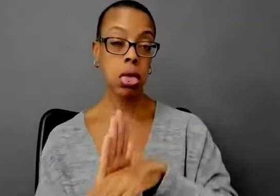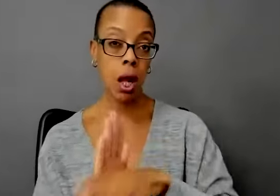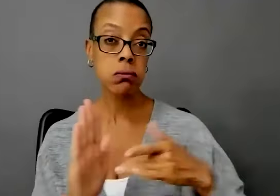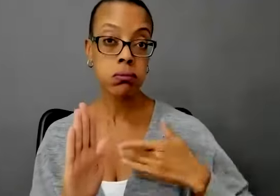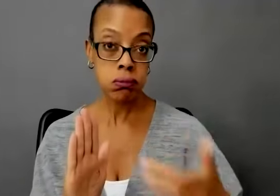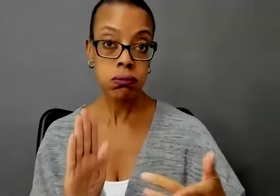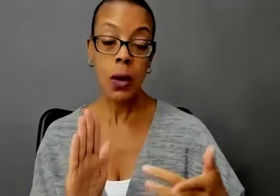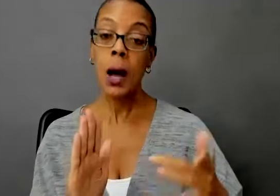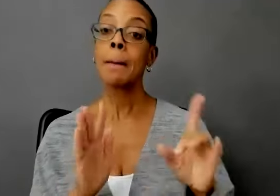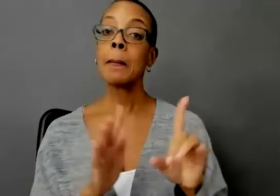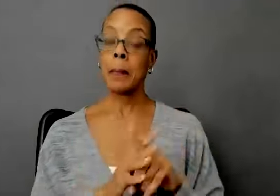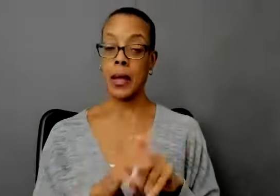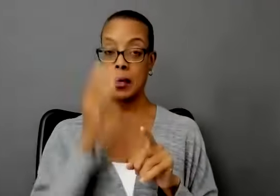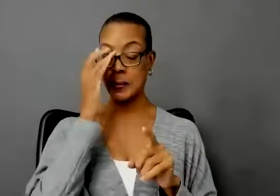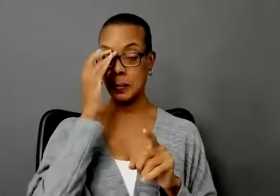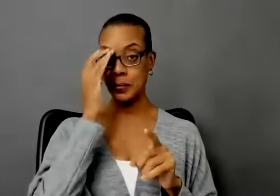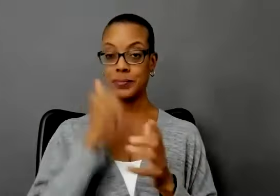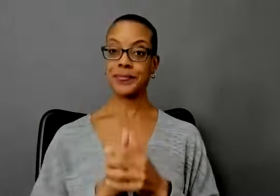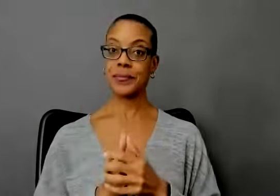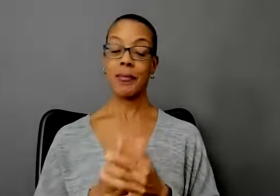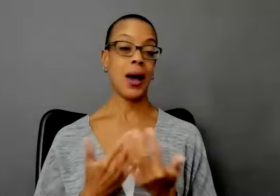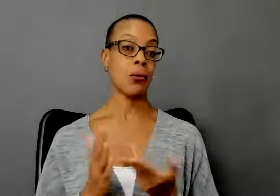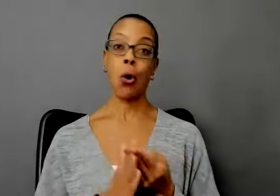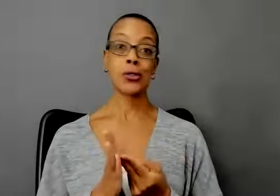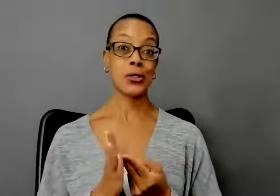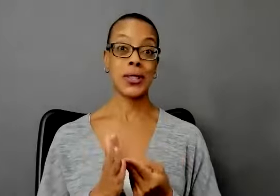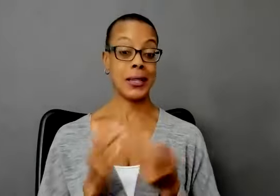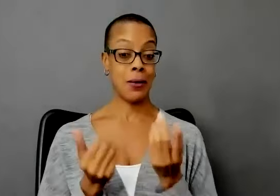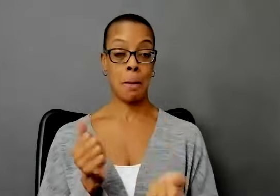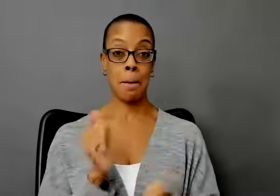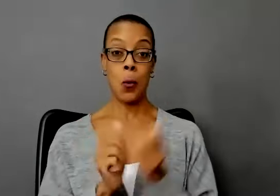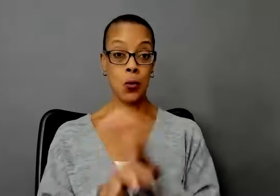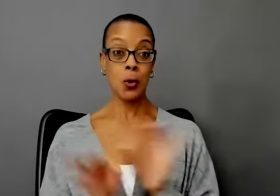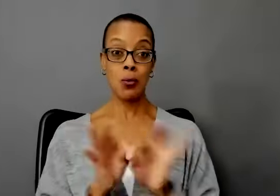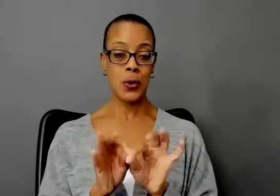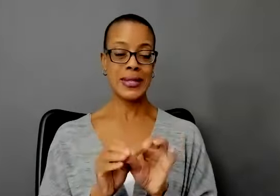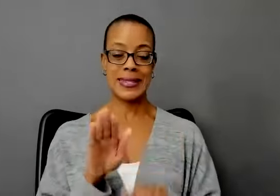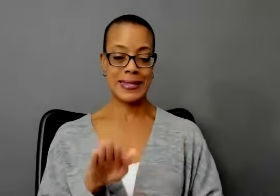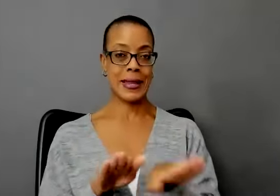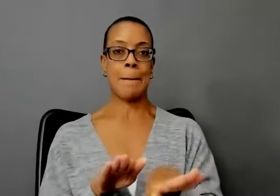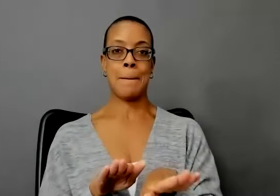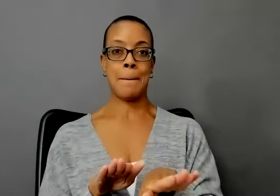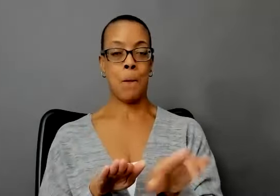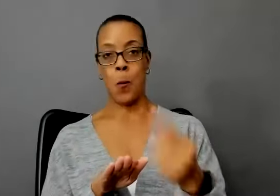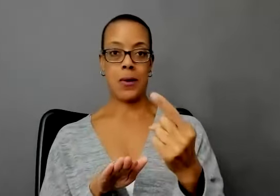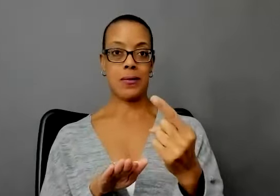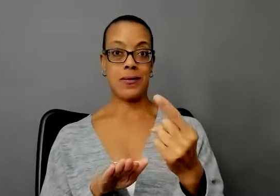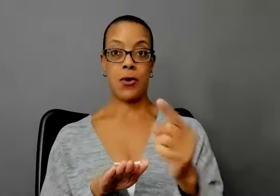caveat, we can start at step one, which is find your people. So when this all